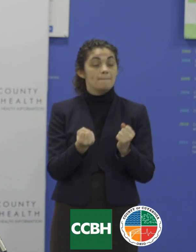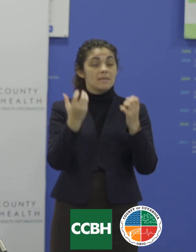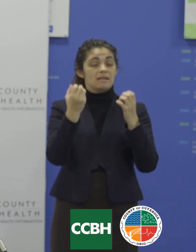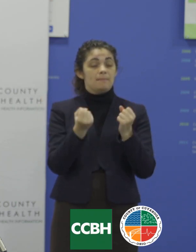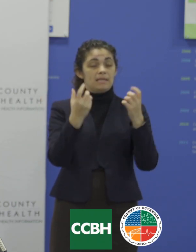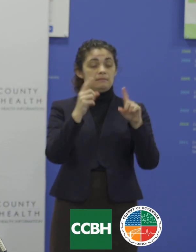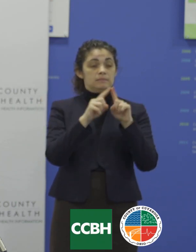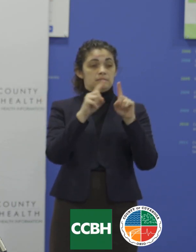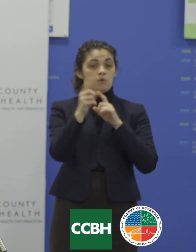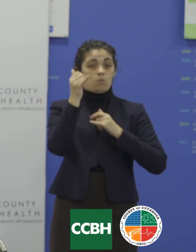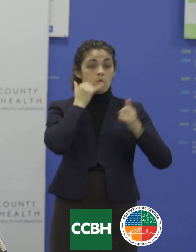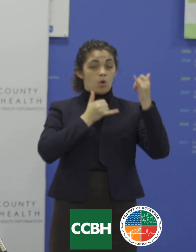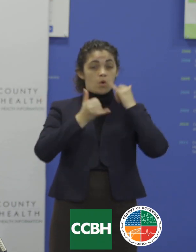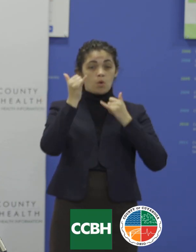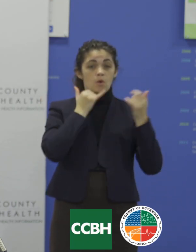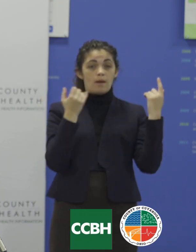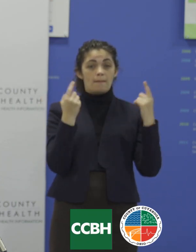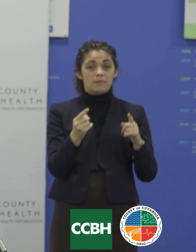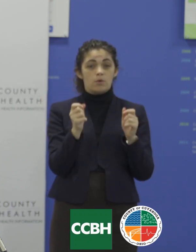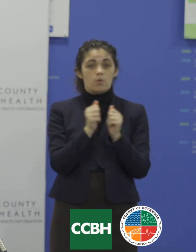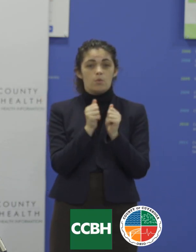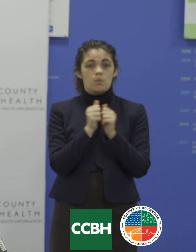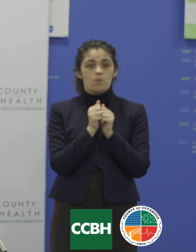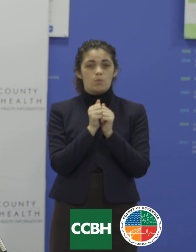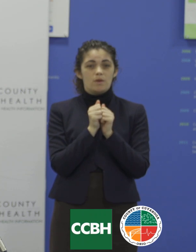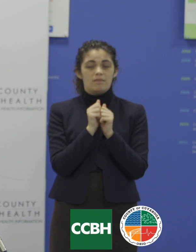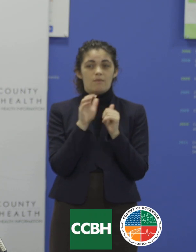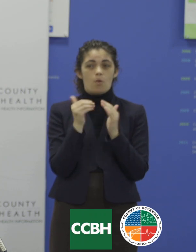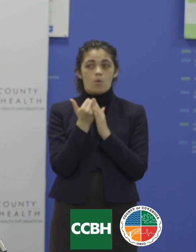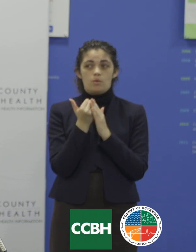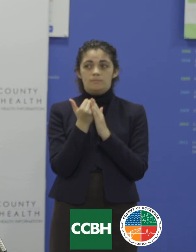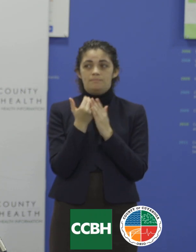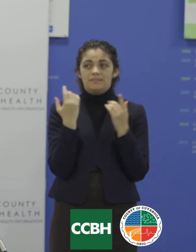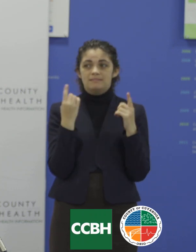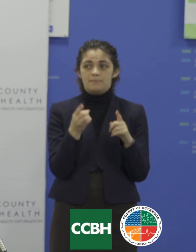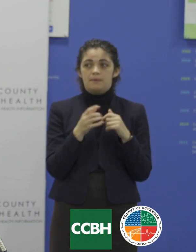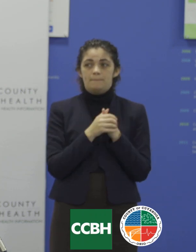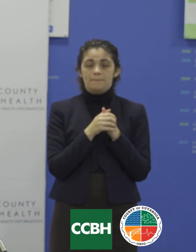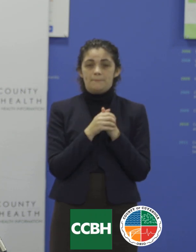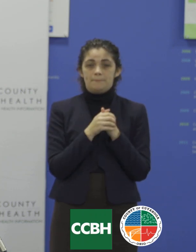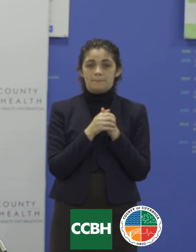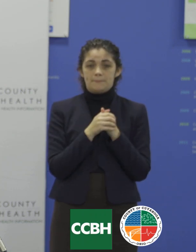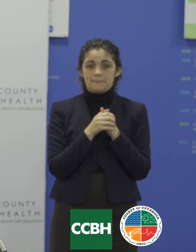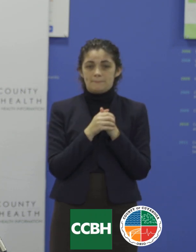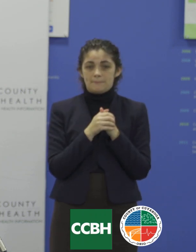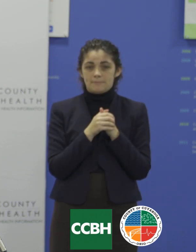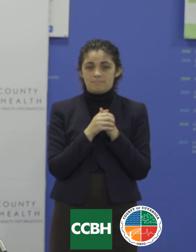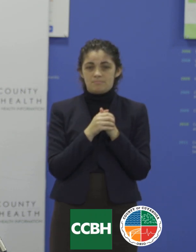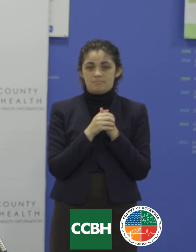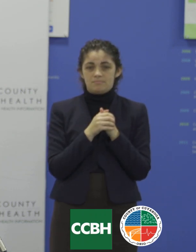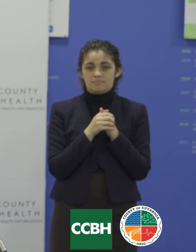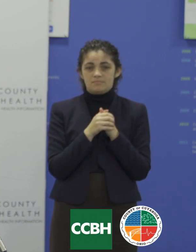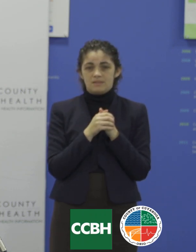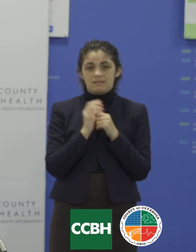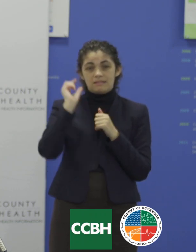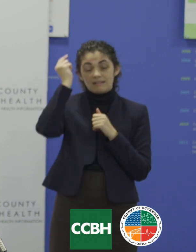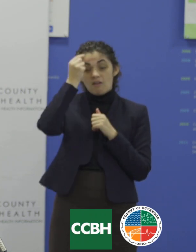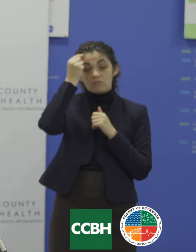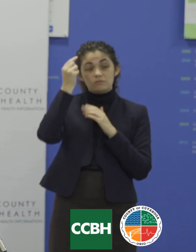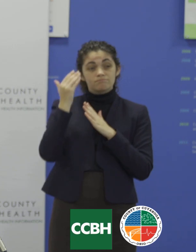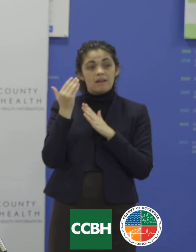of calls relative to the essential service designation that Governor DeWine put